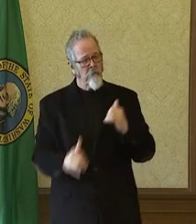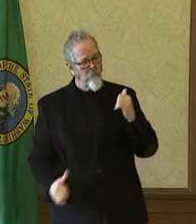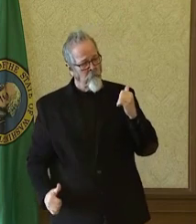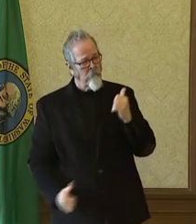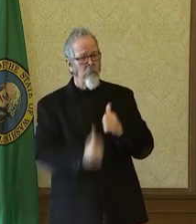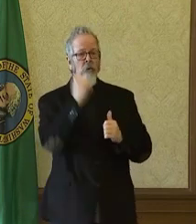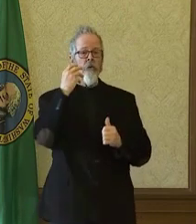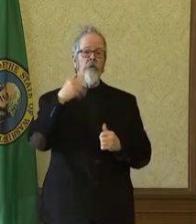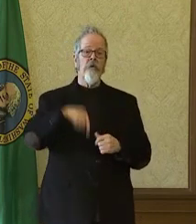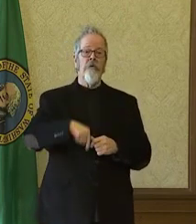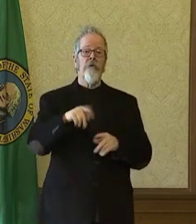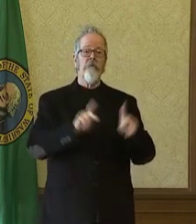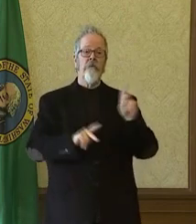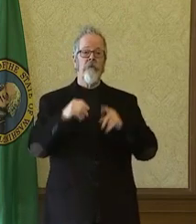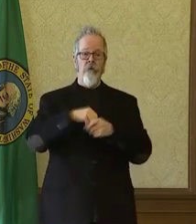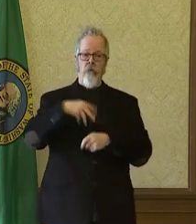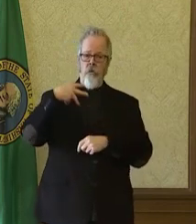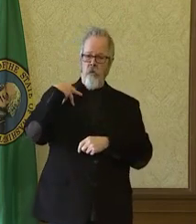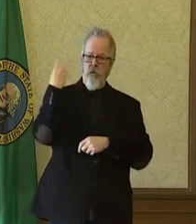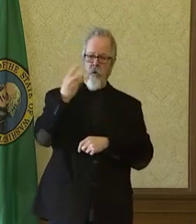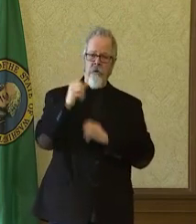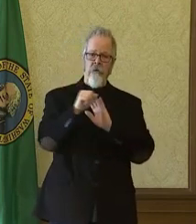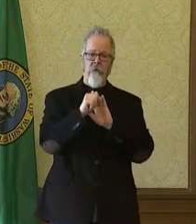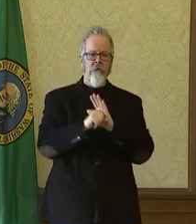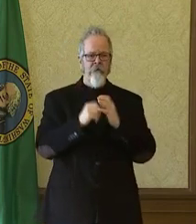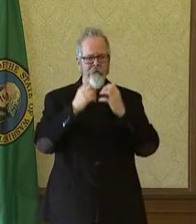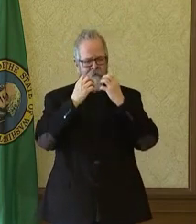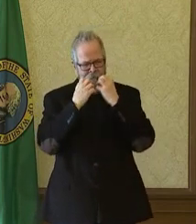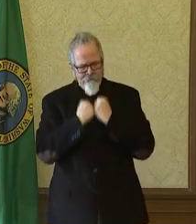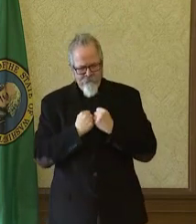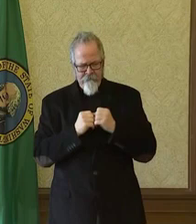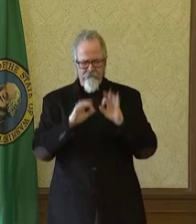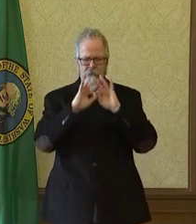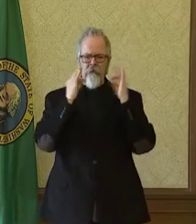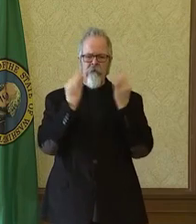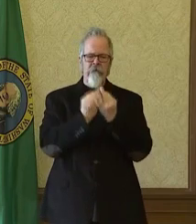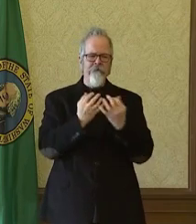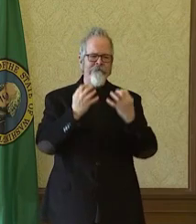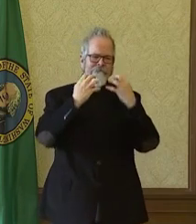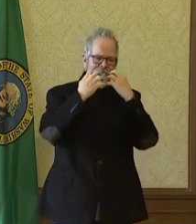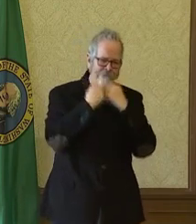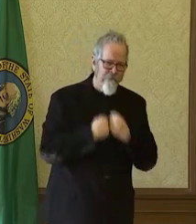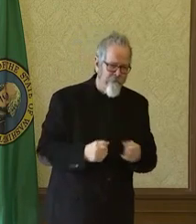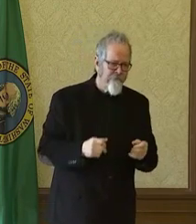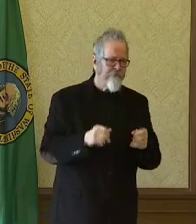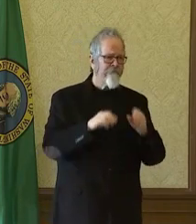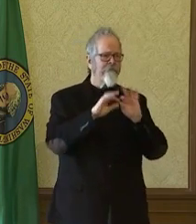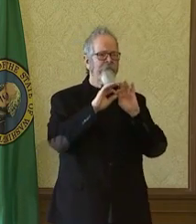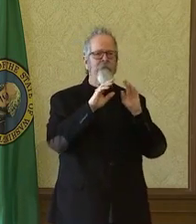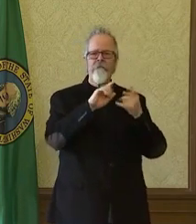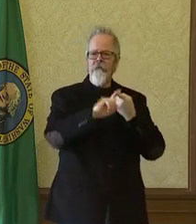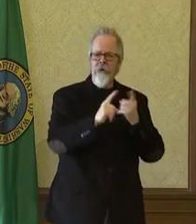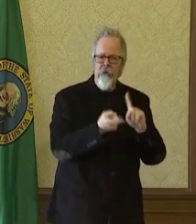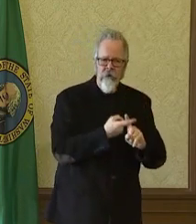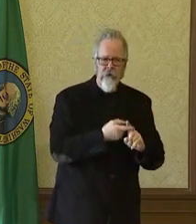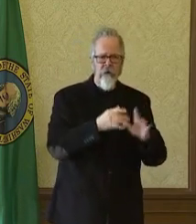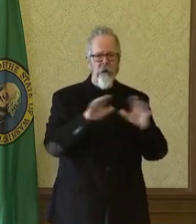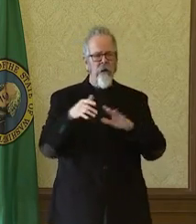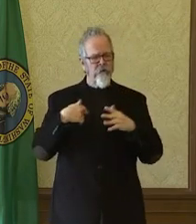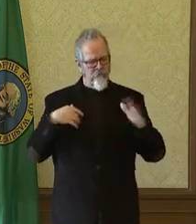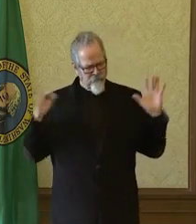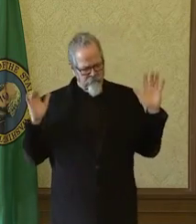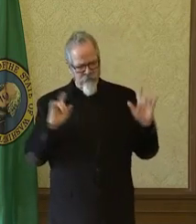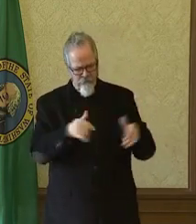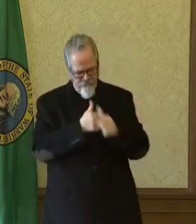Jim Hampton with the spokesman review. Thank you, Governor. A couple of numbers type questions. You mentioned the 300 beds that